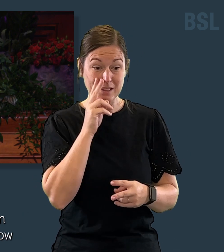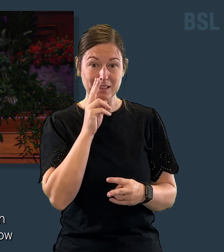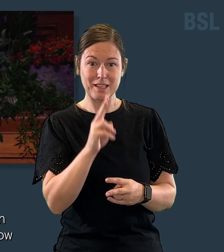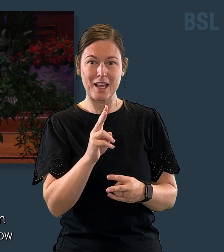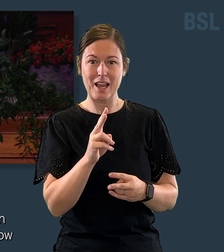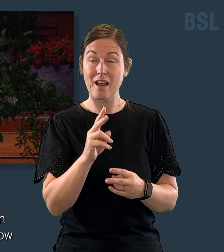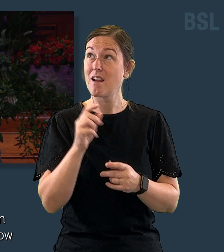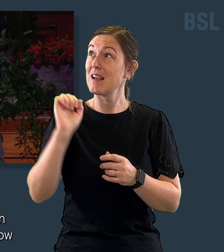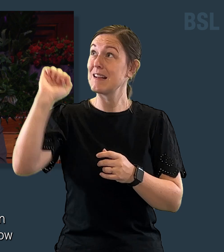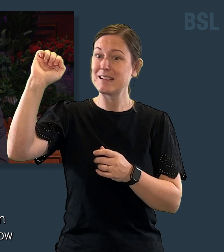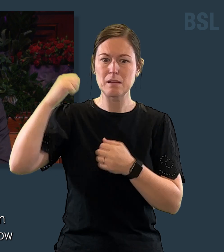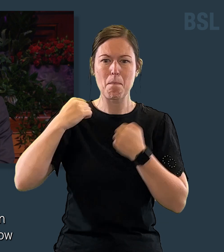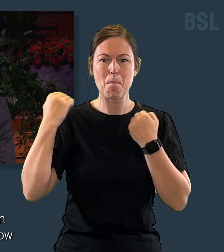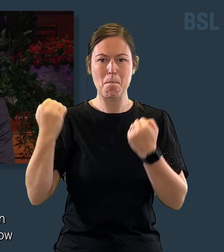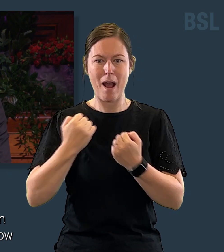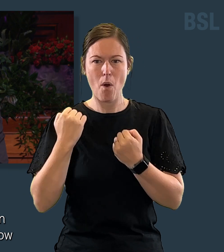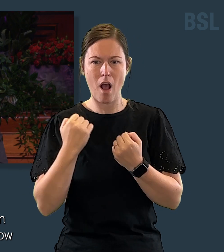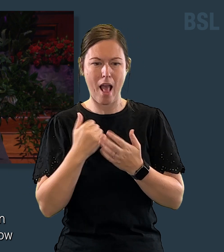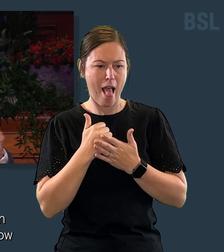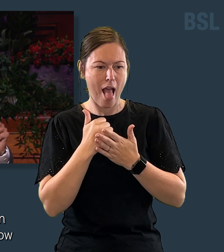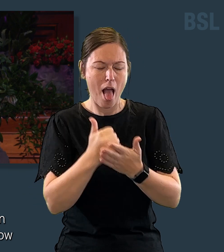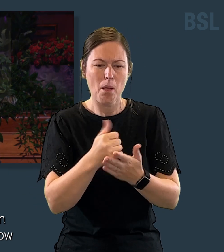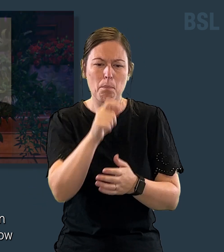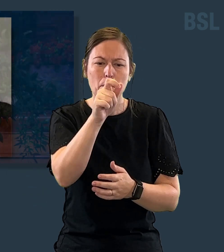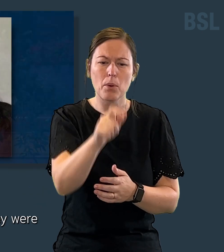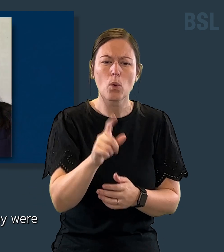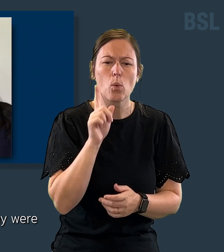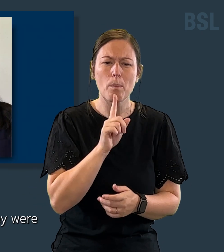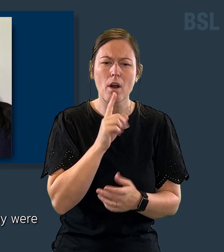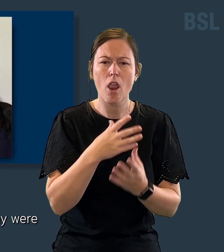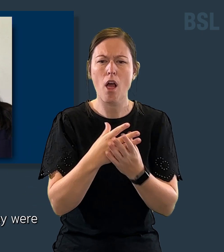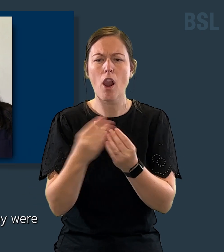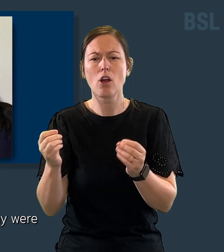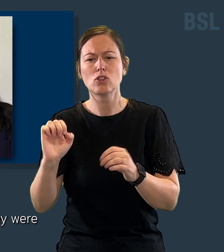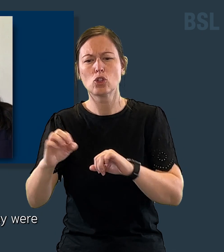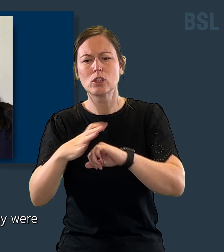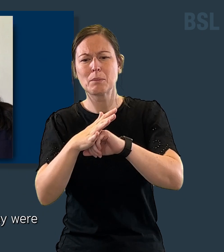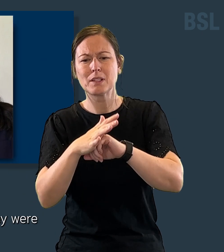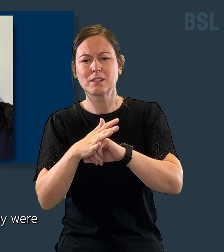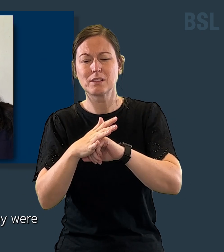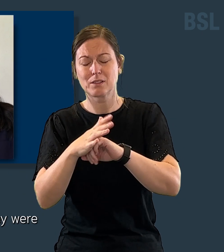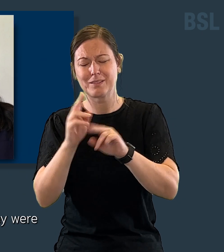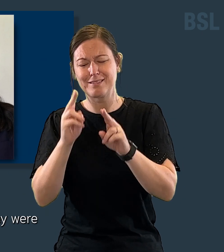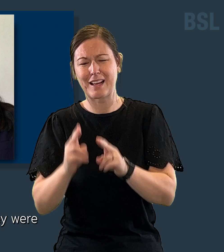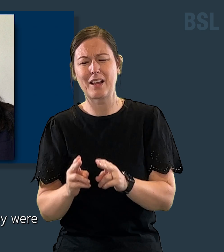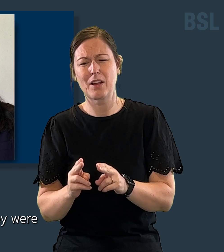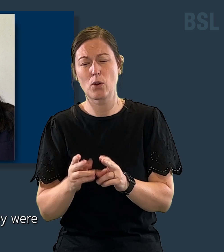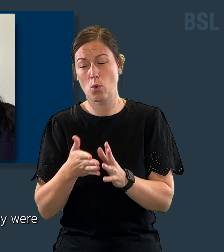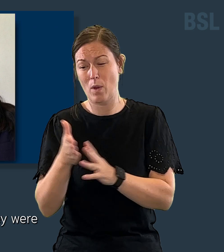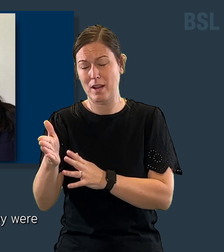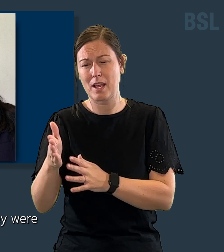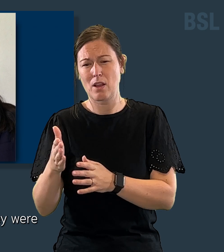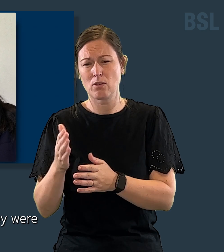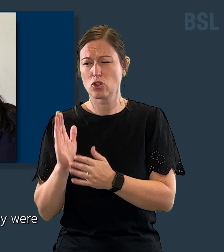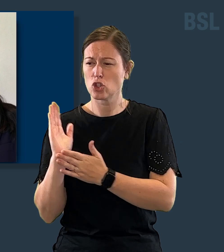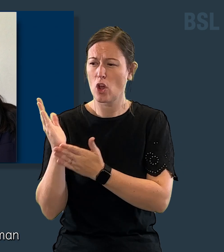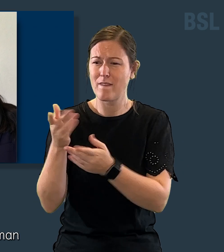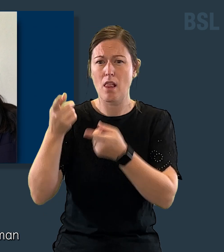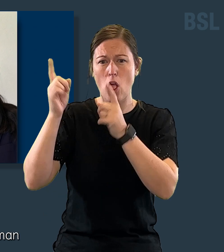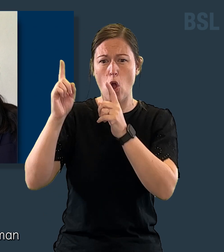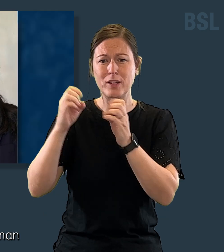We have seen the manifestation of the Savior's power in a widow who lost her husband while they were on the Lord's errand in Bolivia.